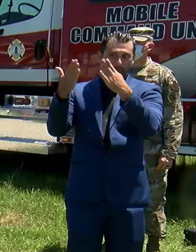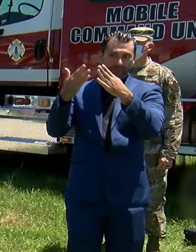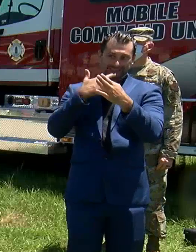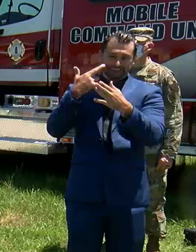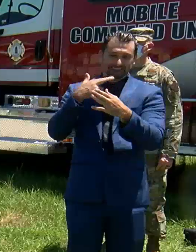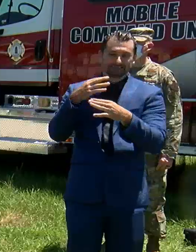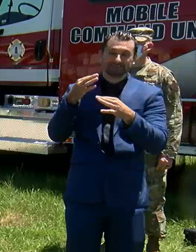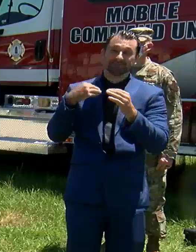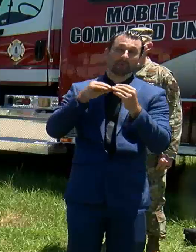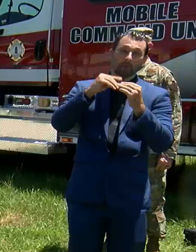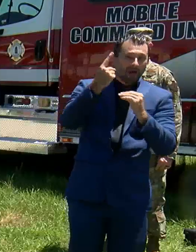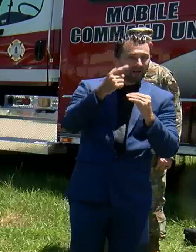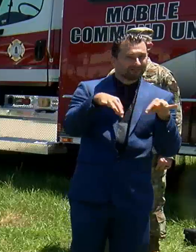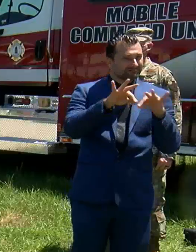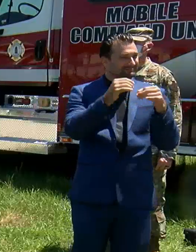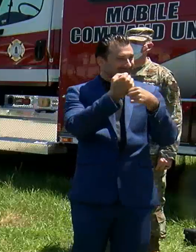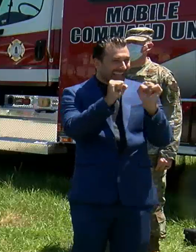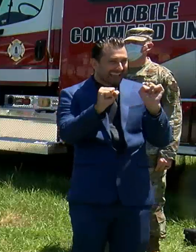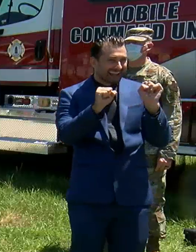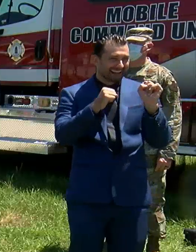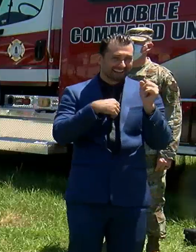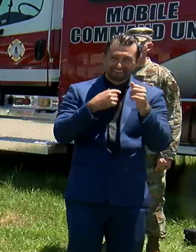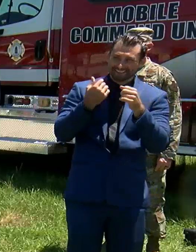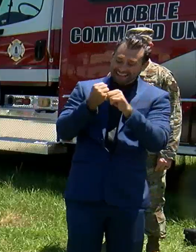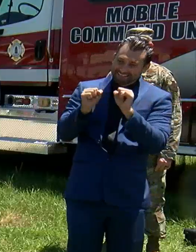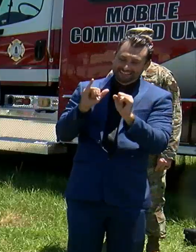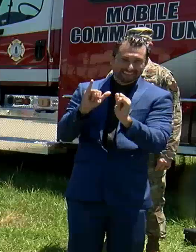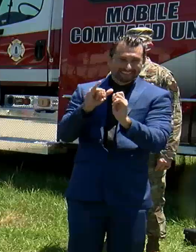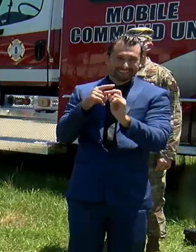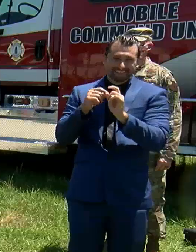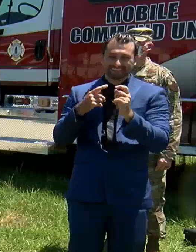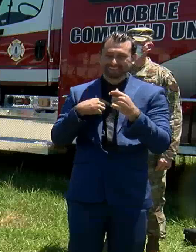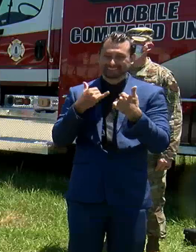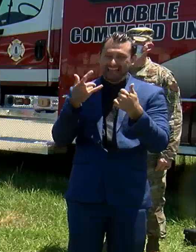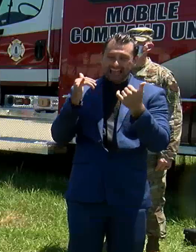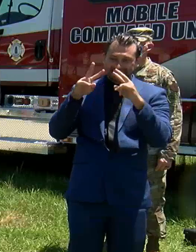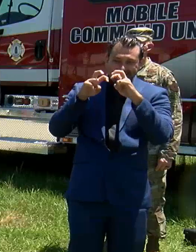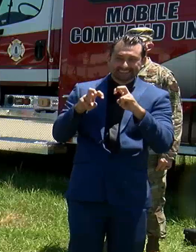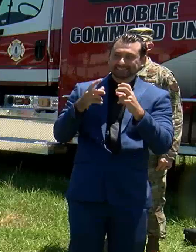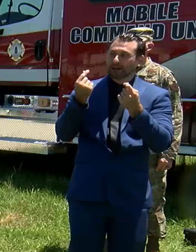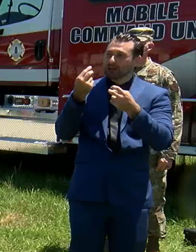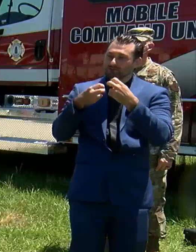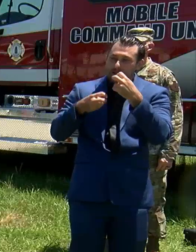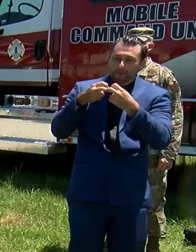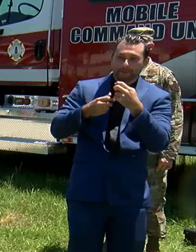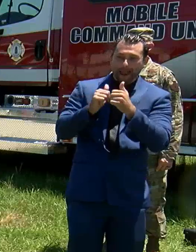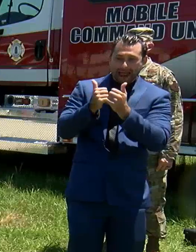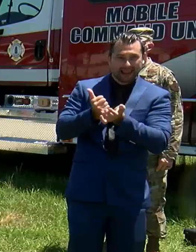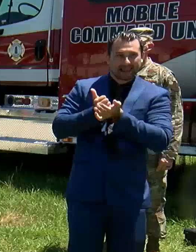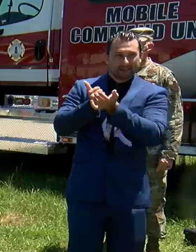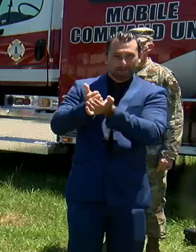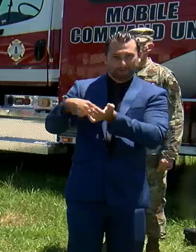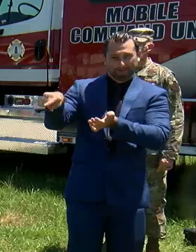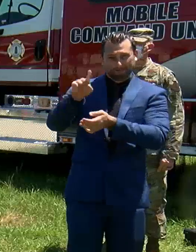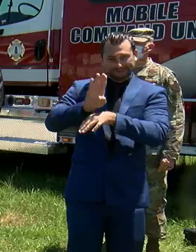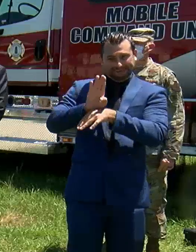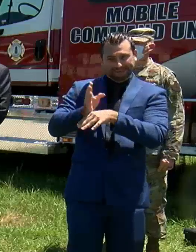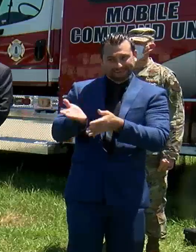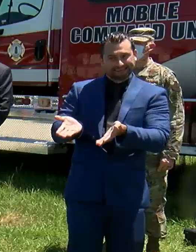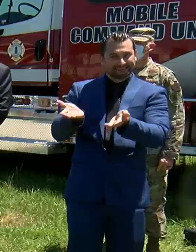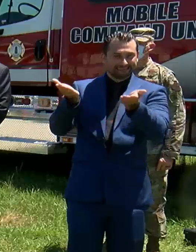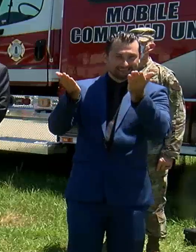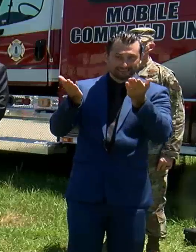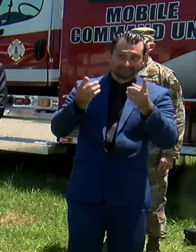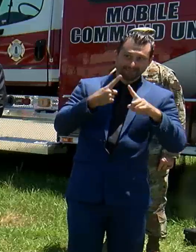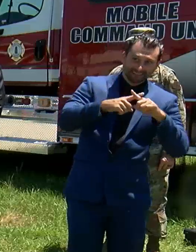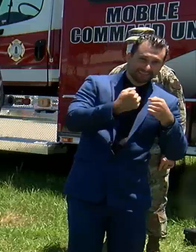things out. And you have a responsibility to get to yes so that people can get back on their feet and conduct their businesses. I